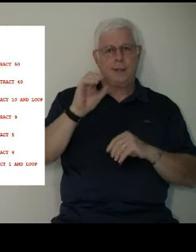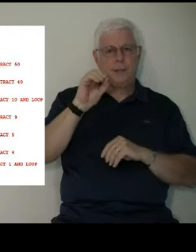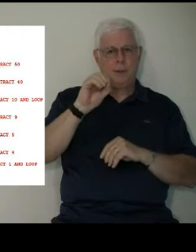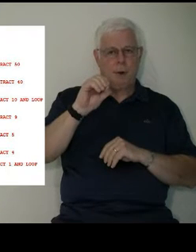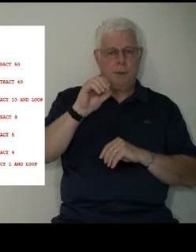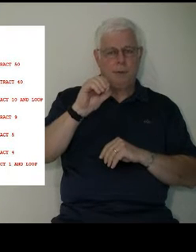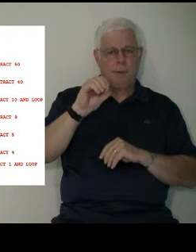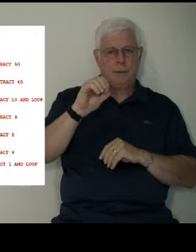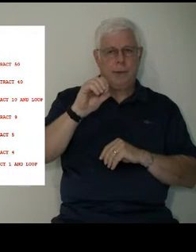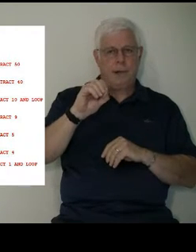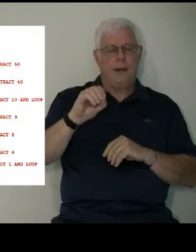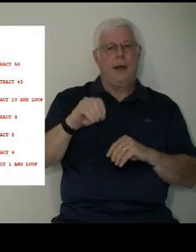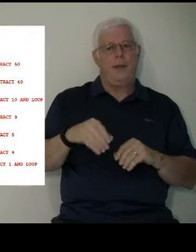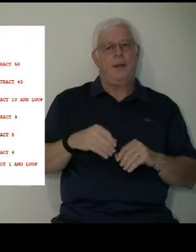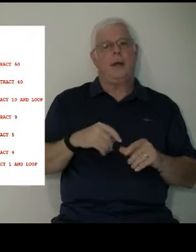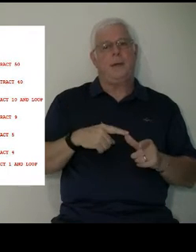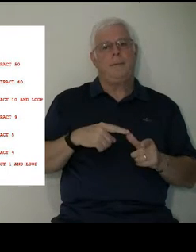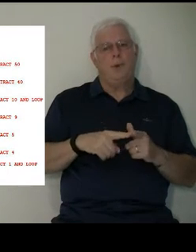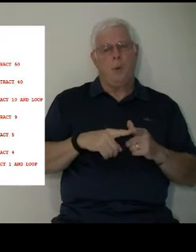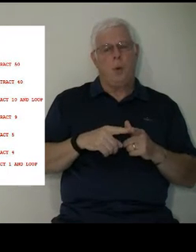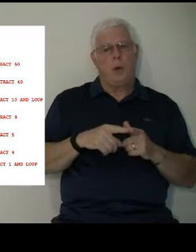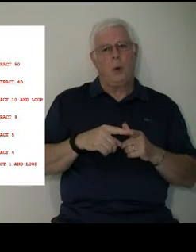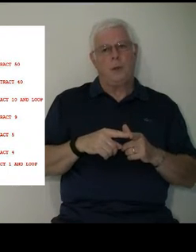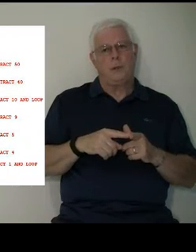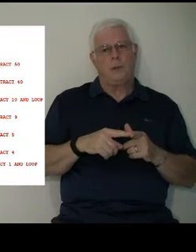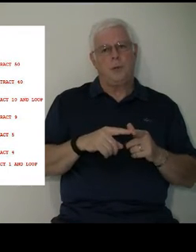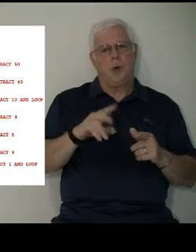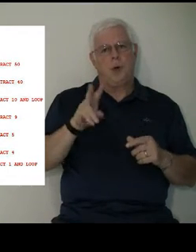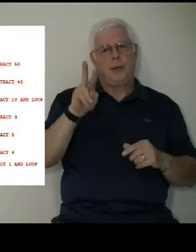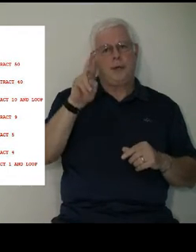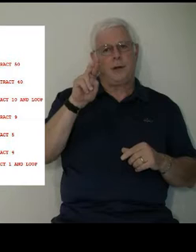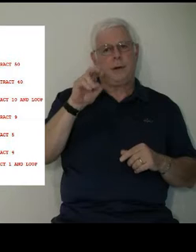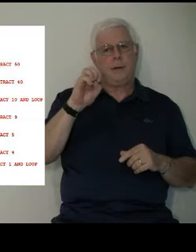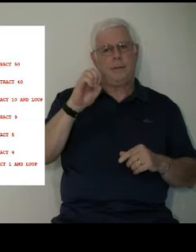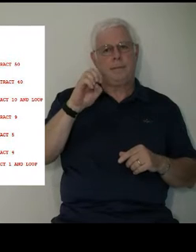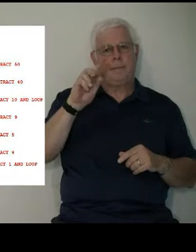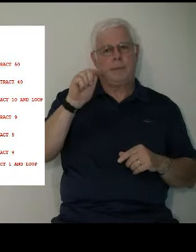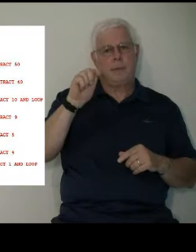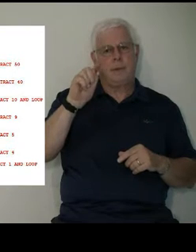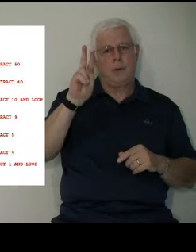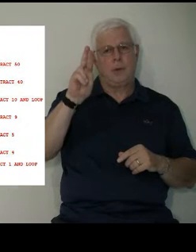0. And then we're going to return